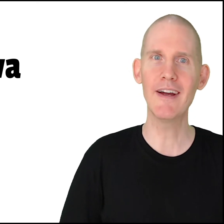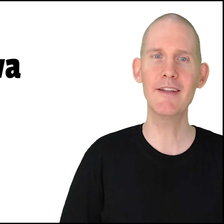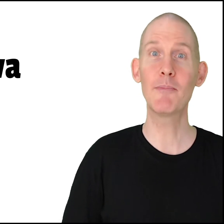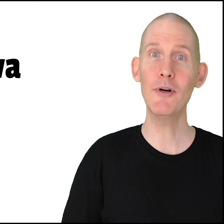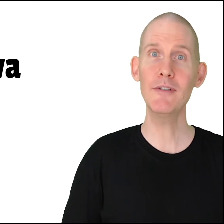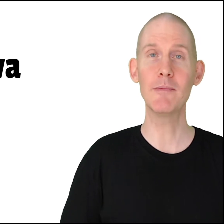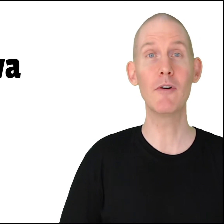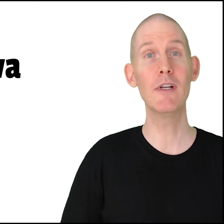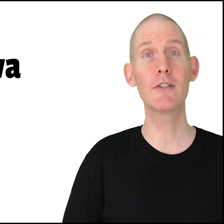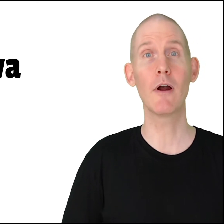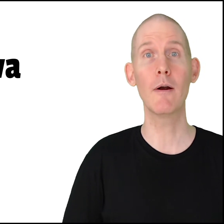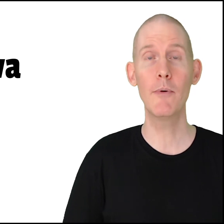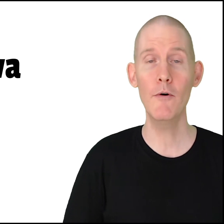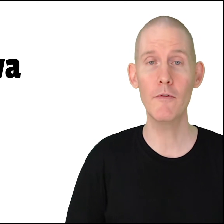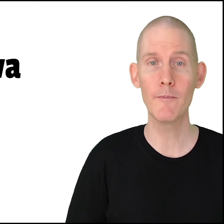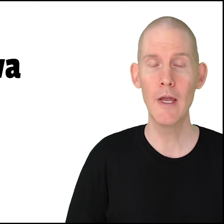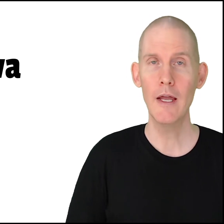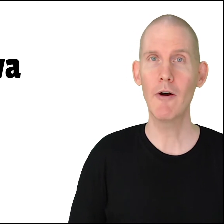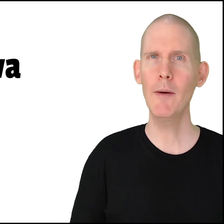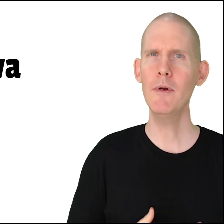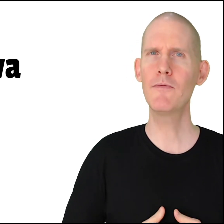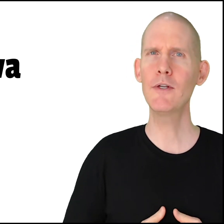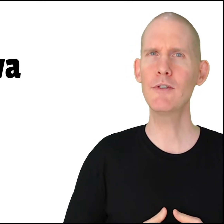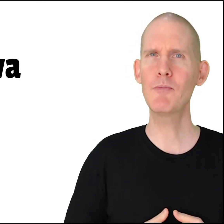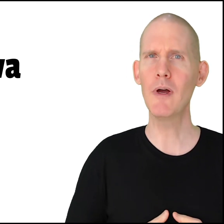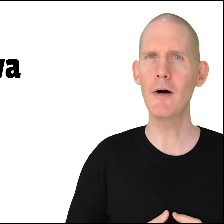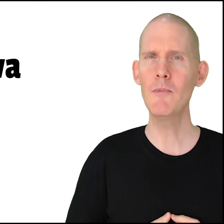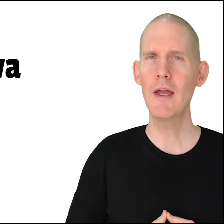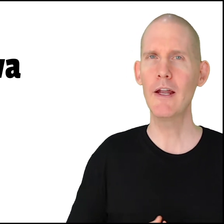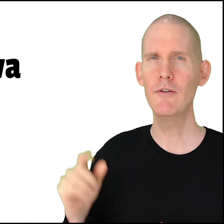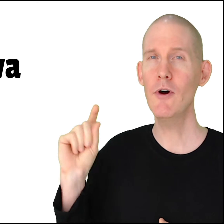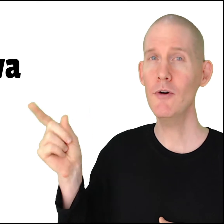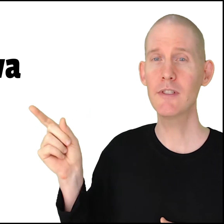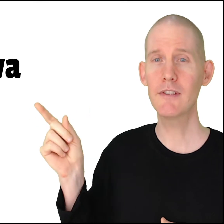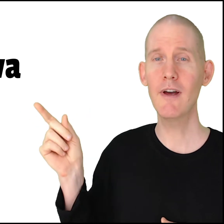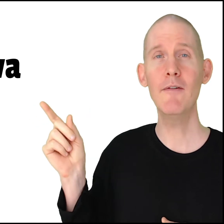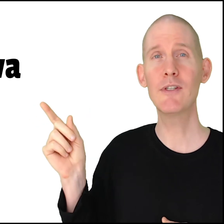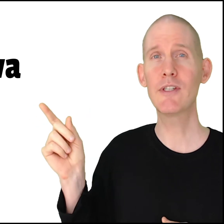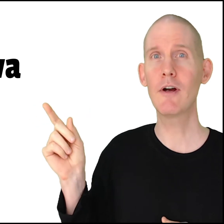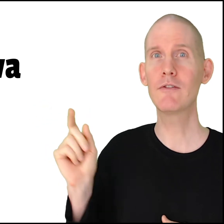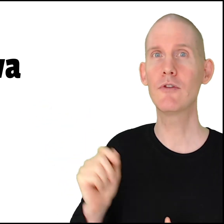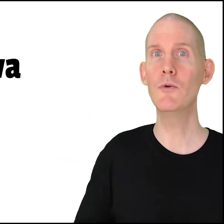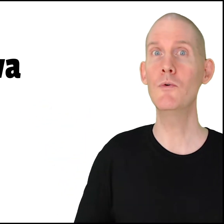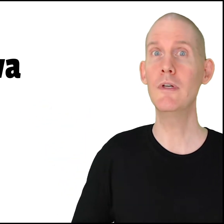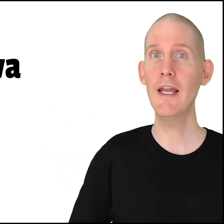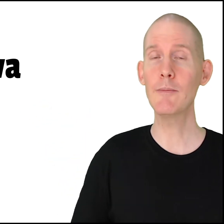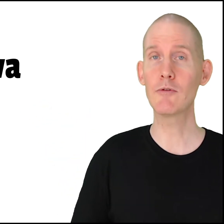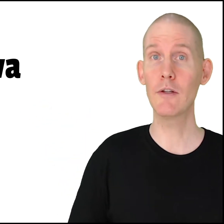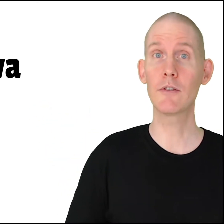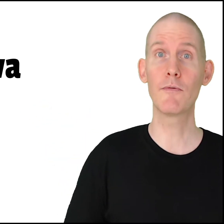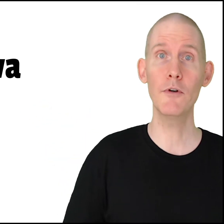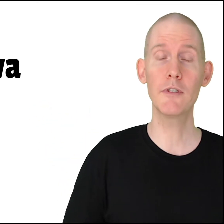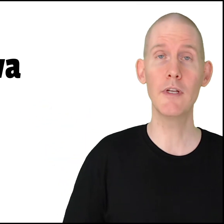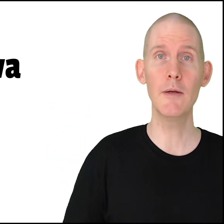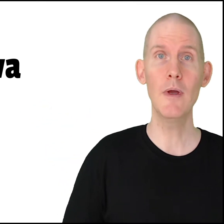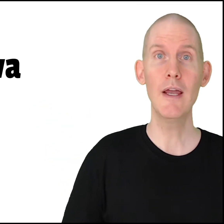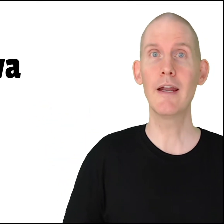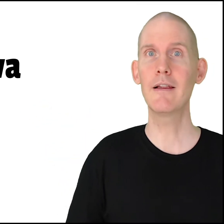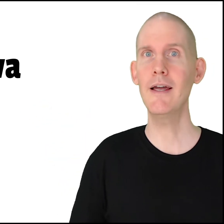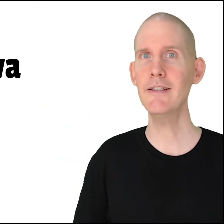The person, Maria Sharapova. Now I'm going to fingerspell, and you notice it's obvious there are two names, right? There's a first name and a last